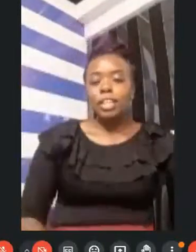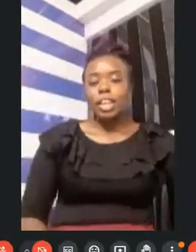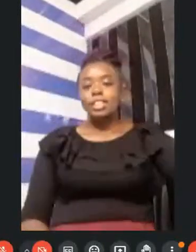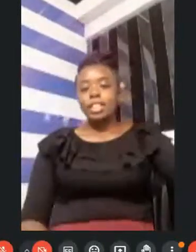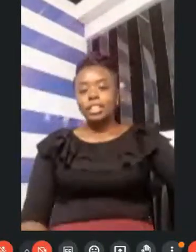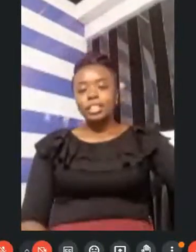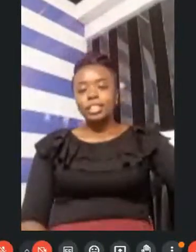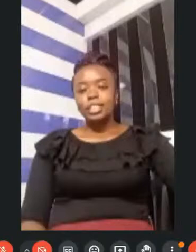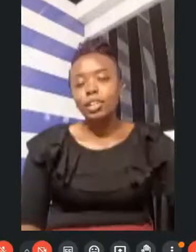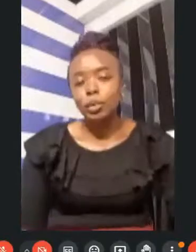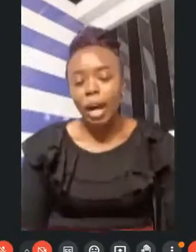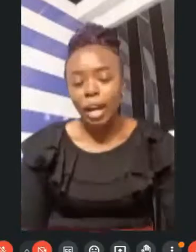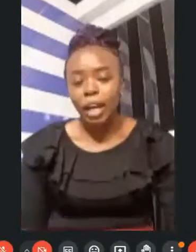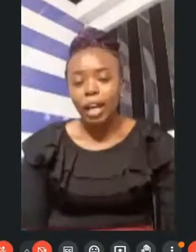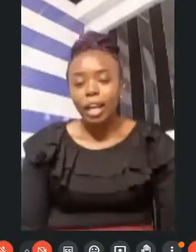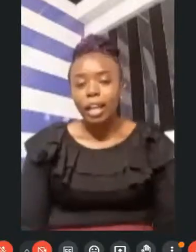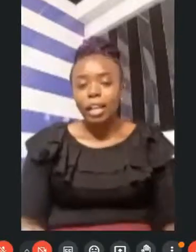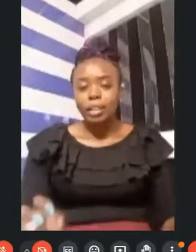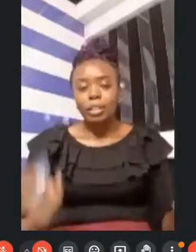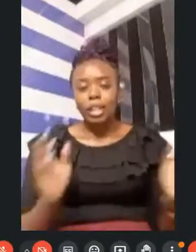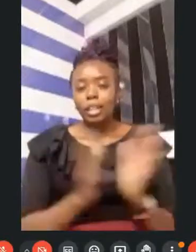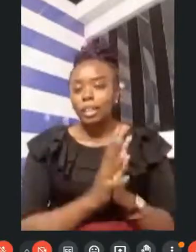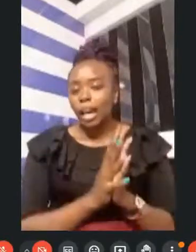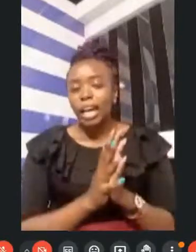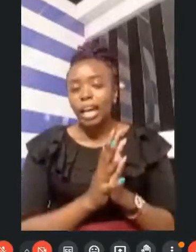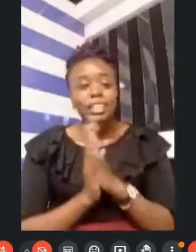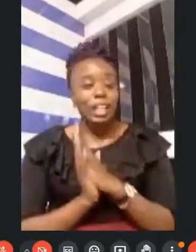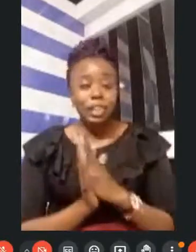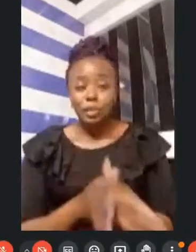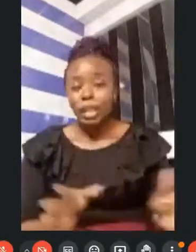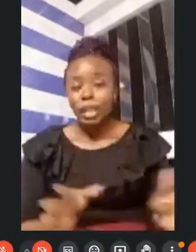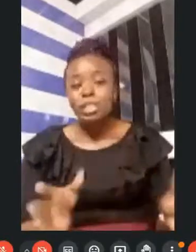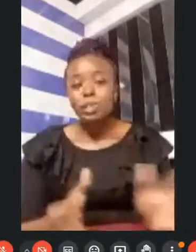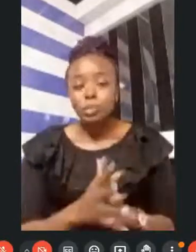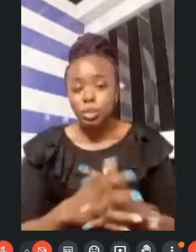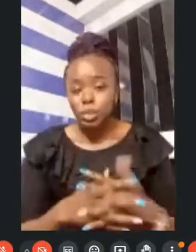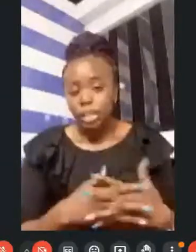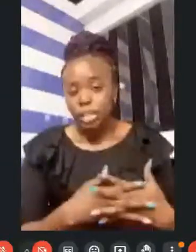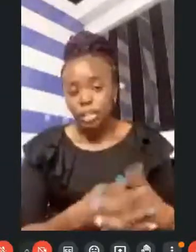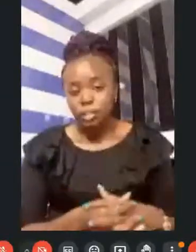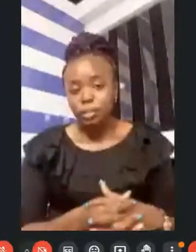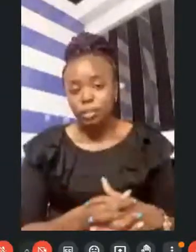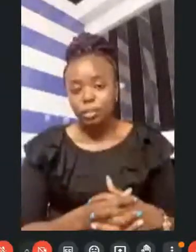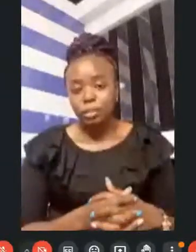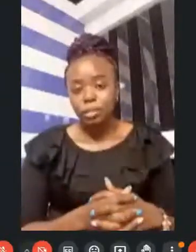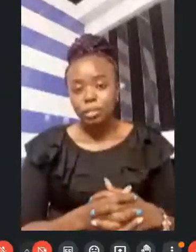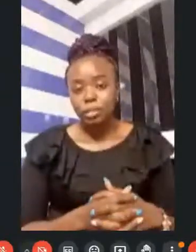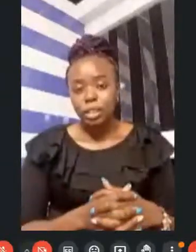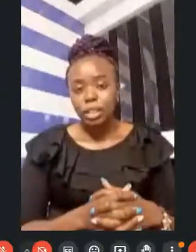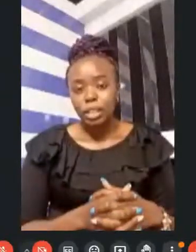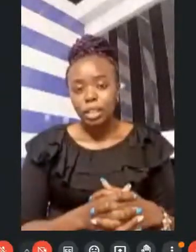All right, Jennifer doesn't. I don't know why. Okay, I can't hear you unless you unmute yourself.